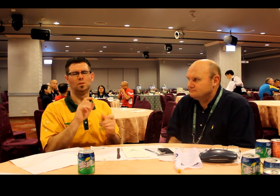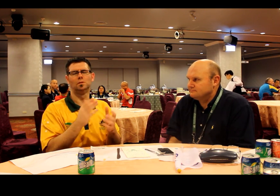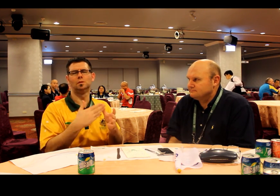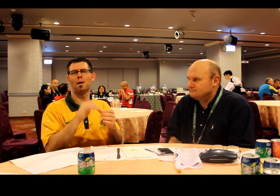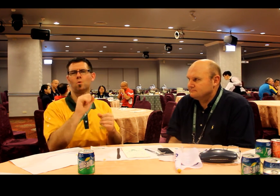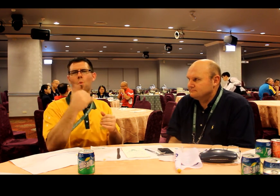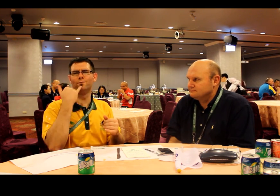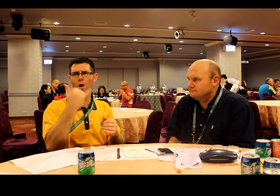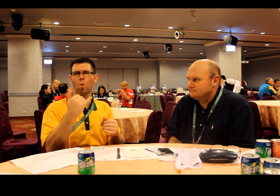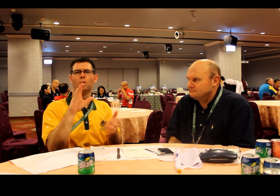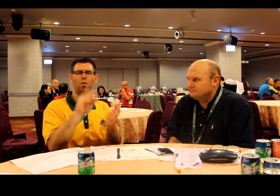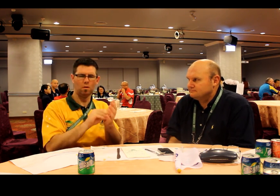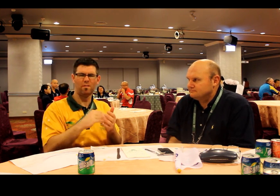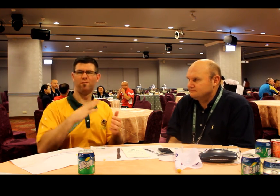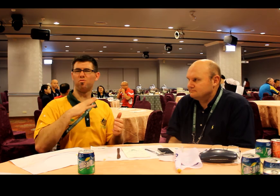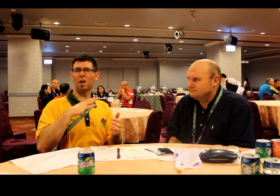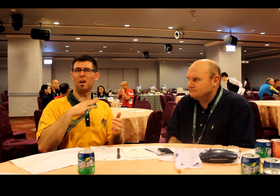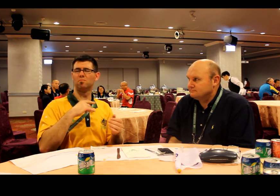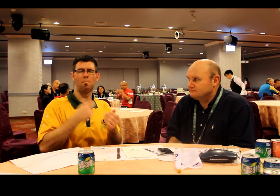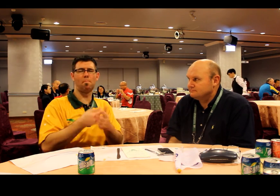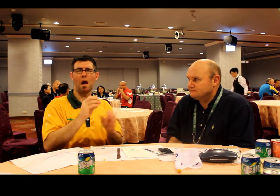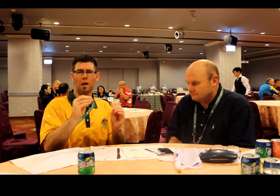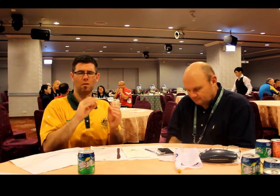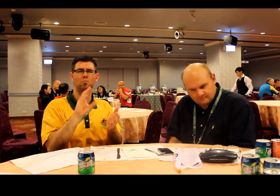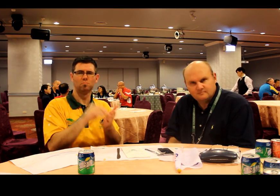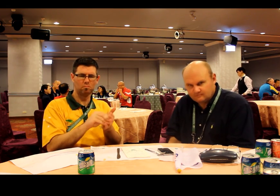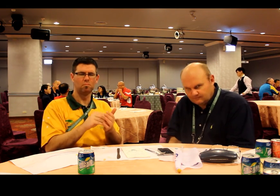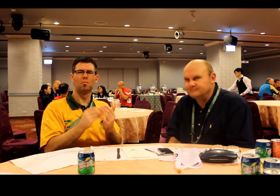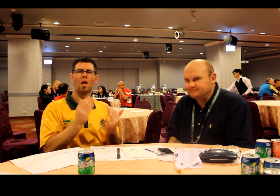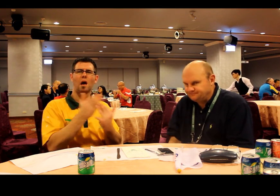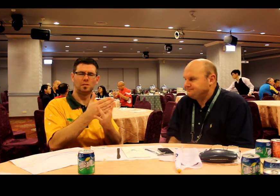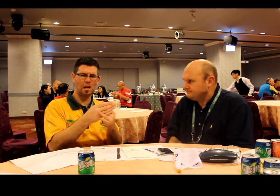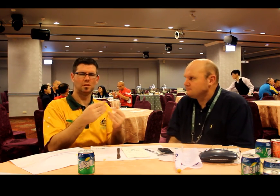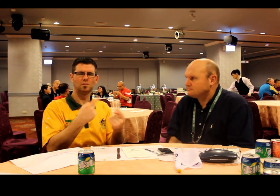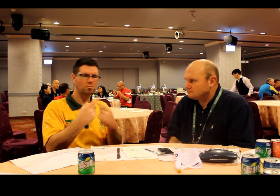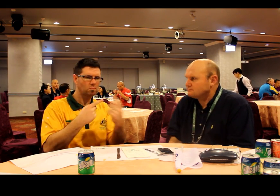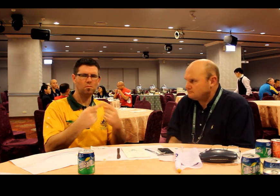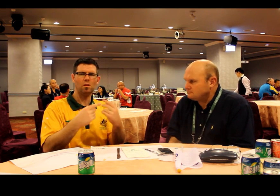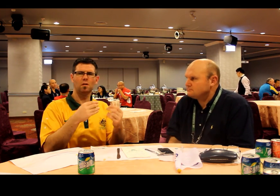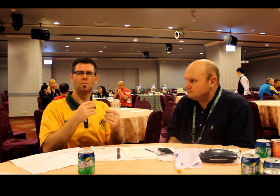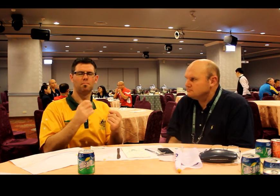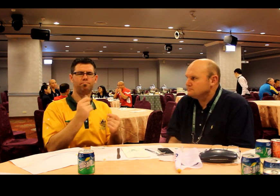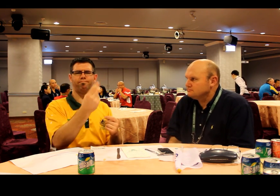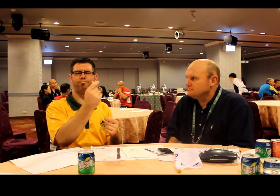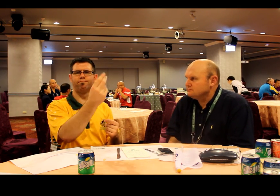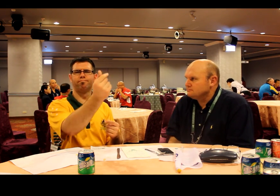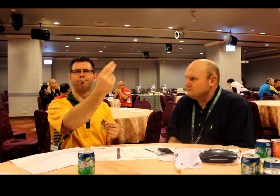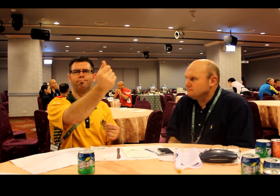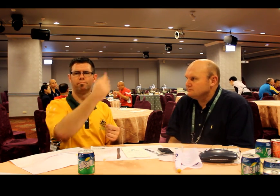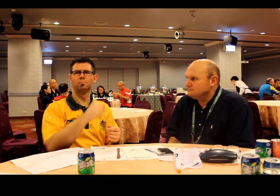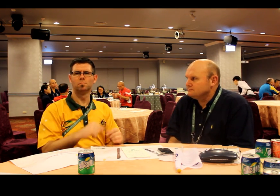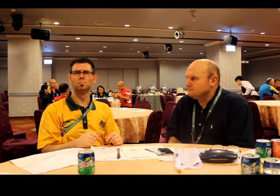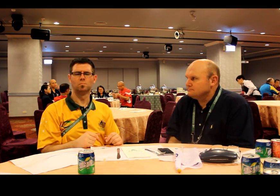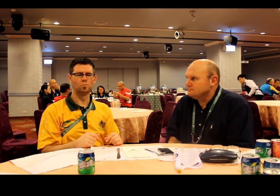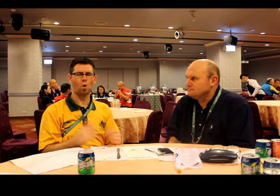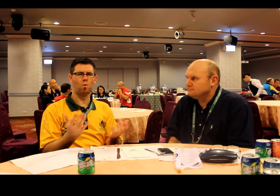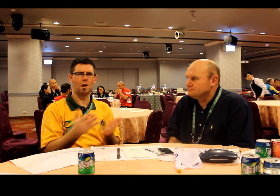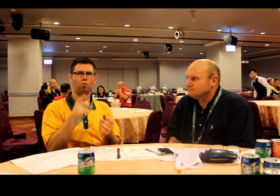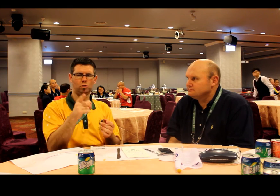App Store, depending on the type of phone that you have. It is free, you don't pay any fees. Access that and you'll get regular updates